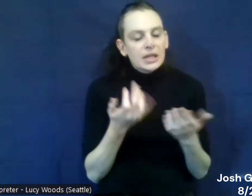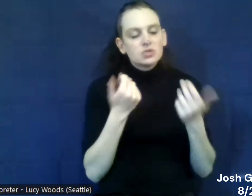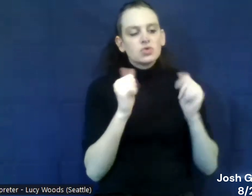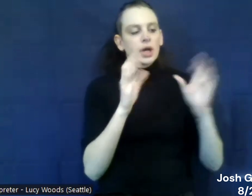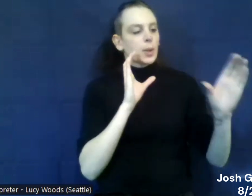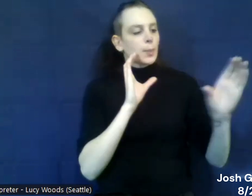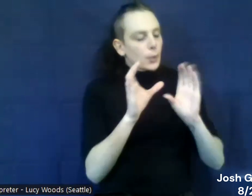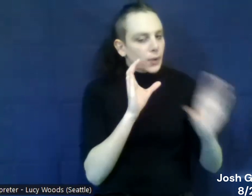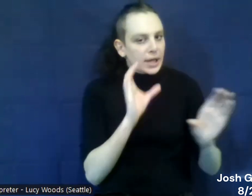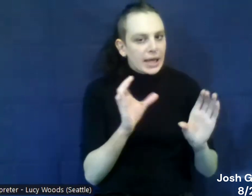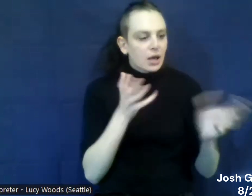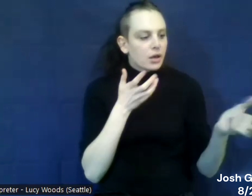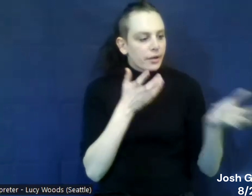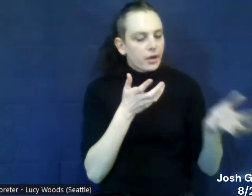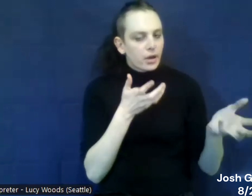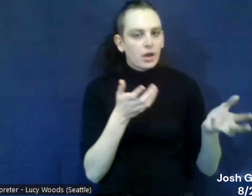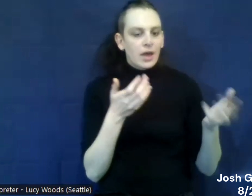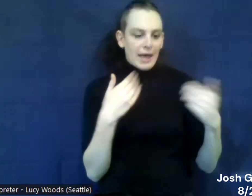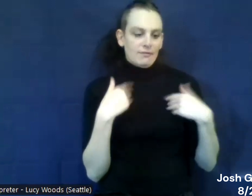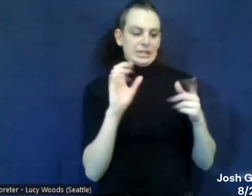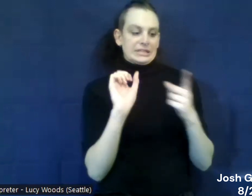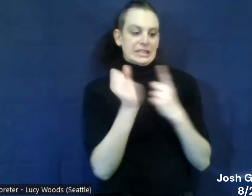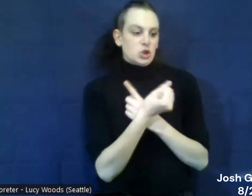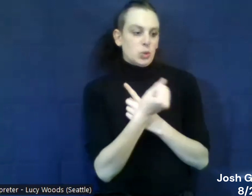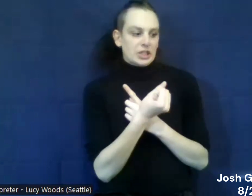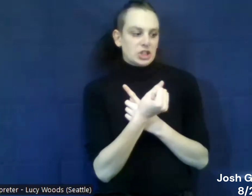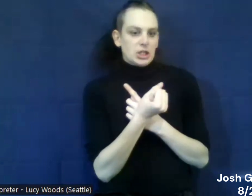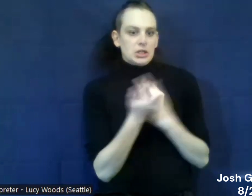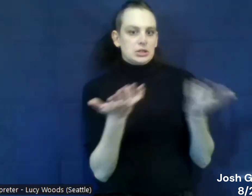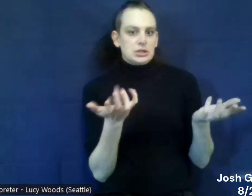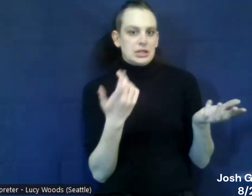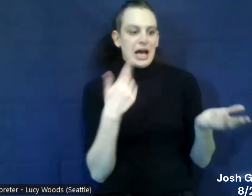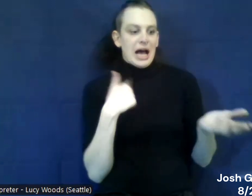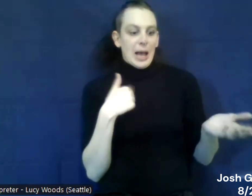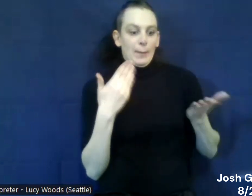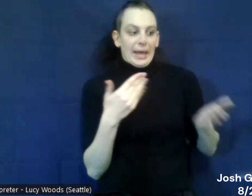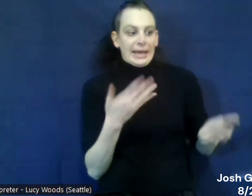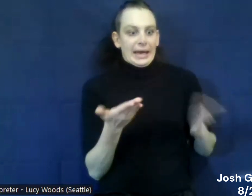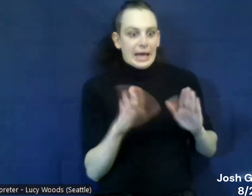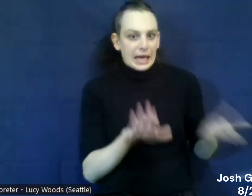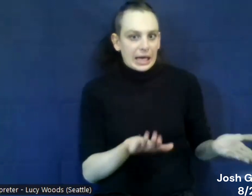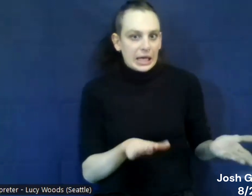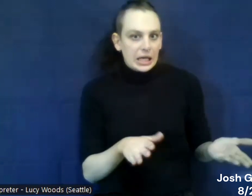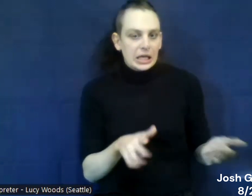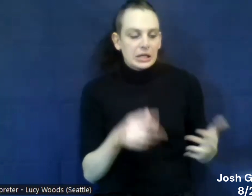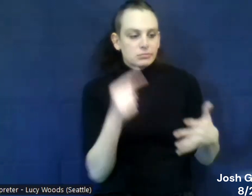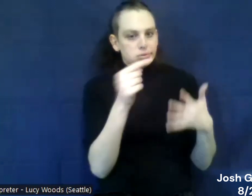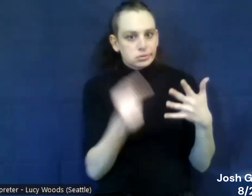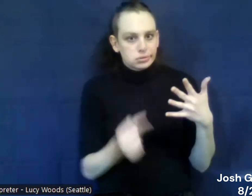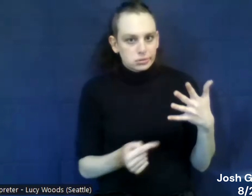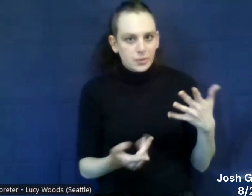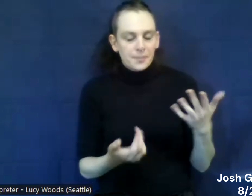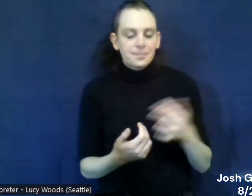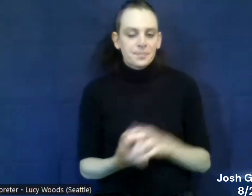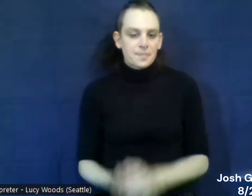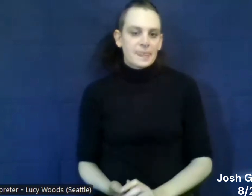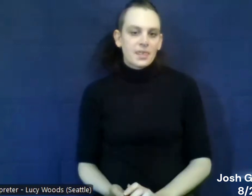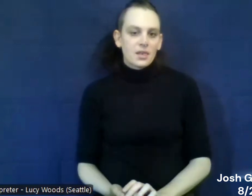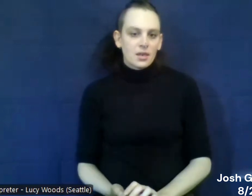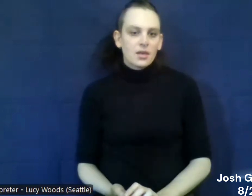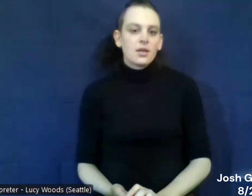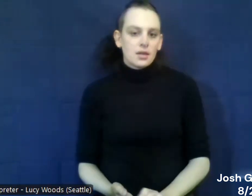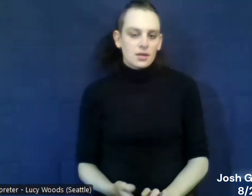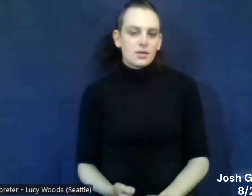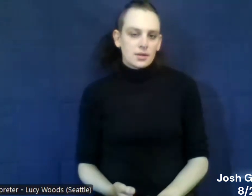that there's a situation that's going on, like I might die, all these things. And